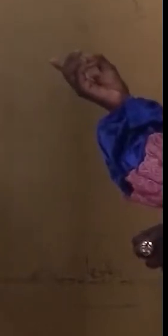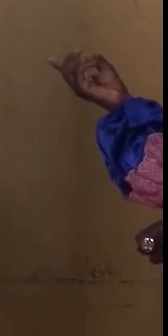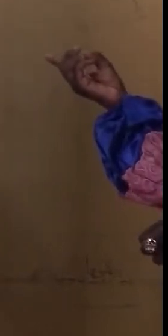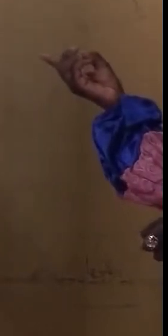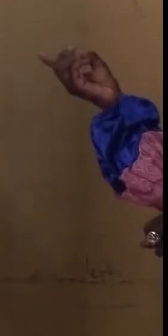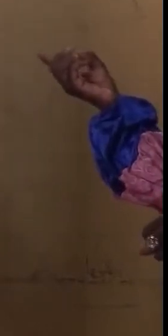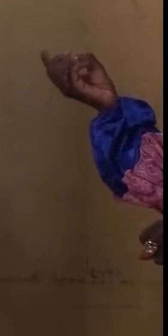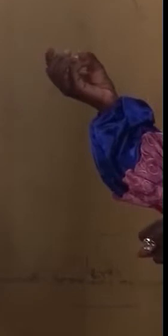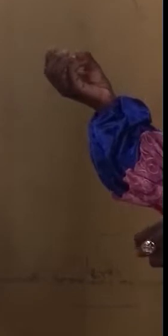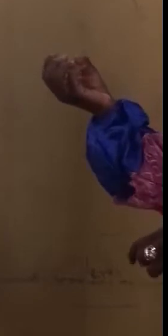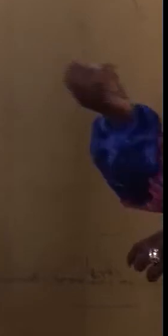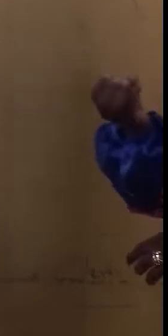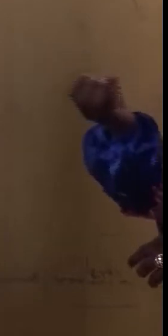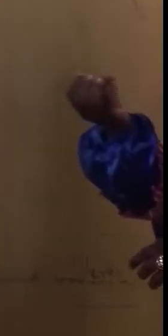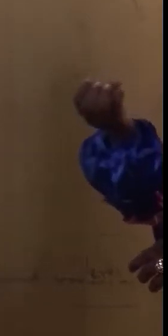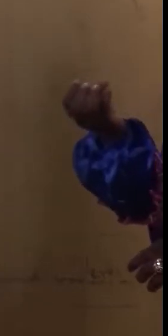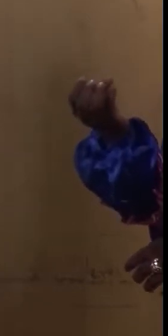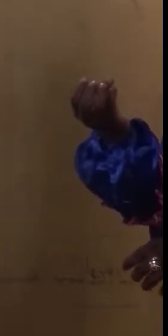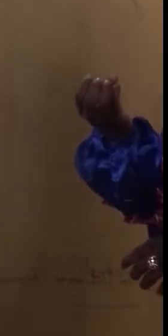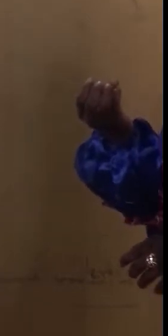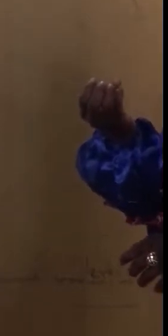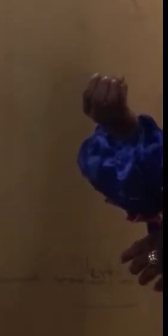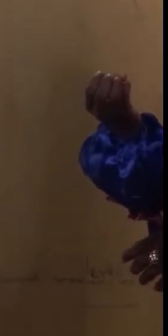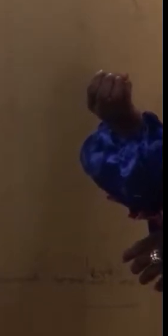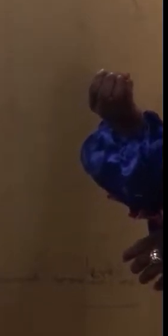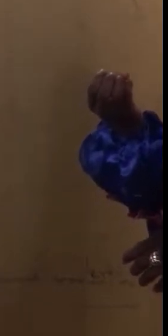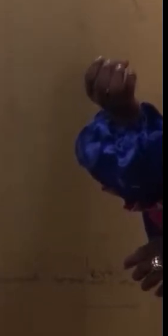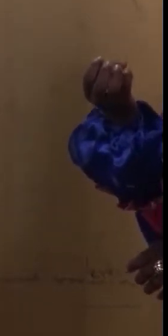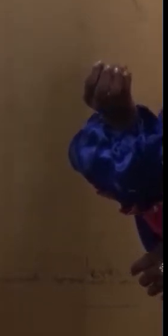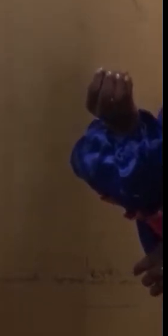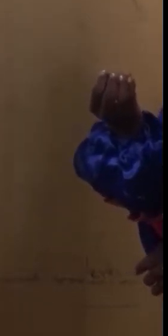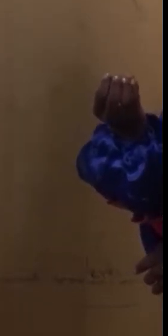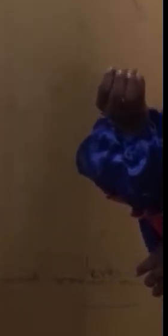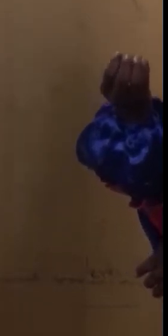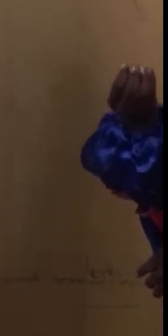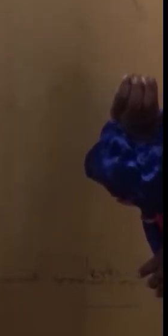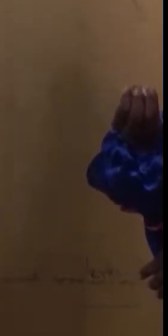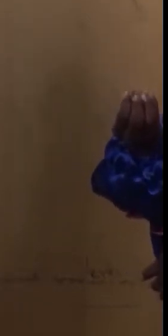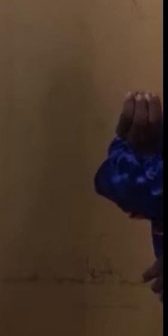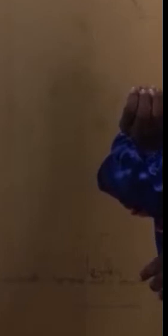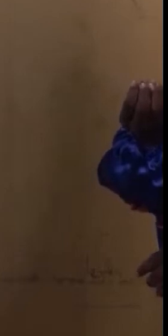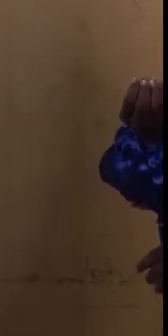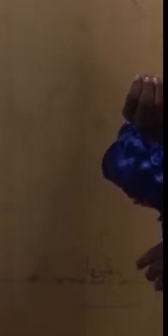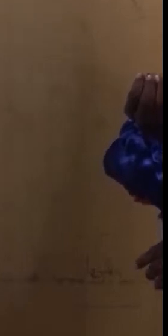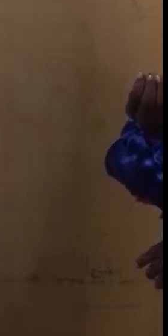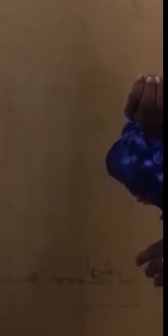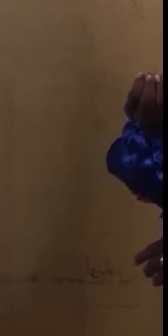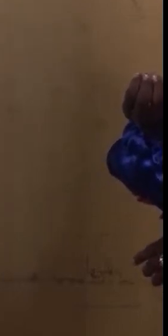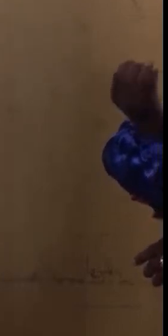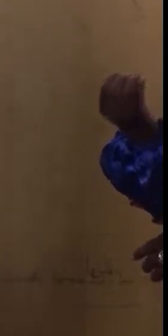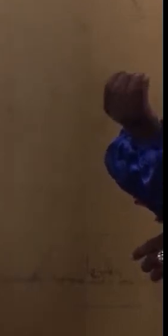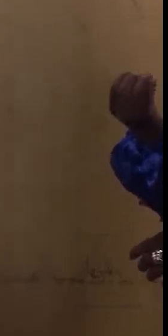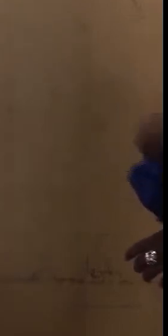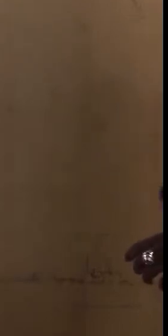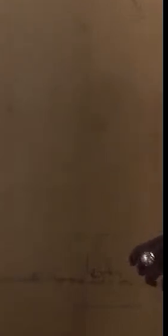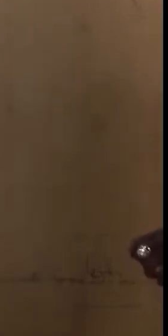water. This water will be what? It will be washing away the salt concentration, and it will reduce what? The acidity of